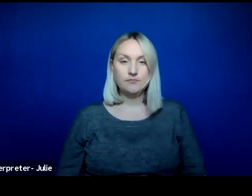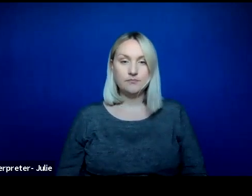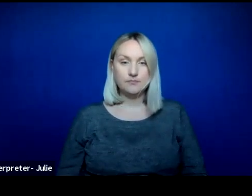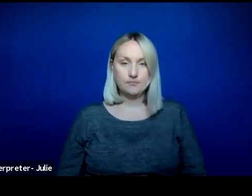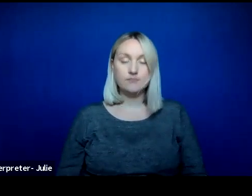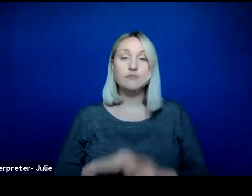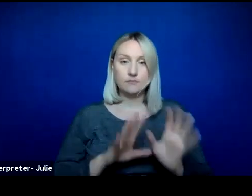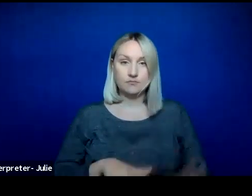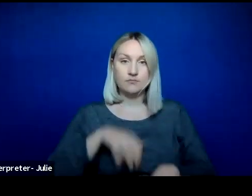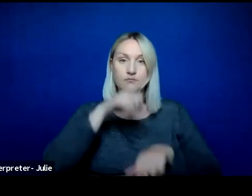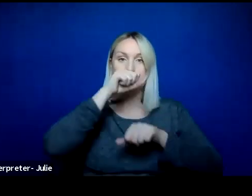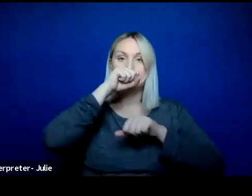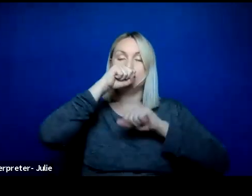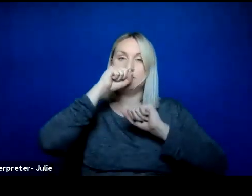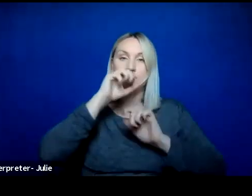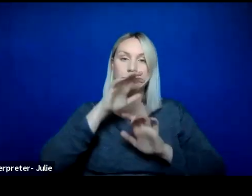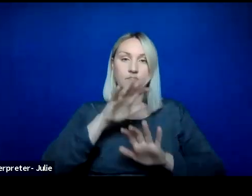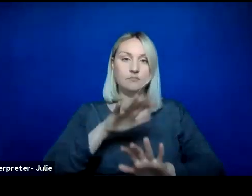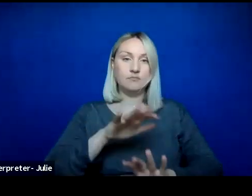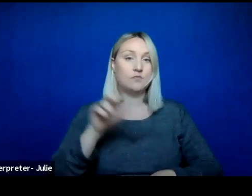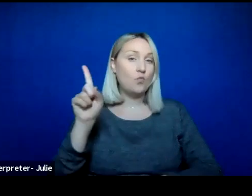Take one or two more breaths here.